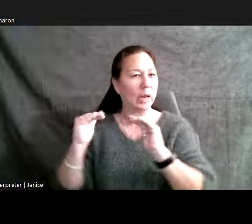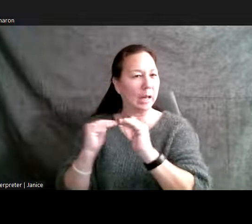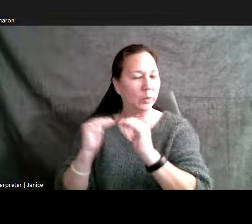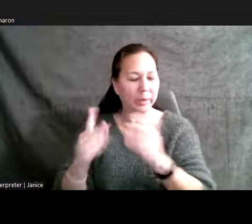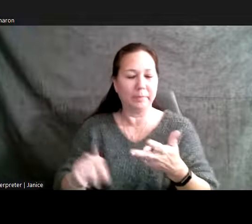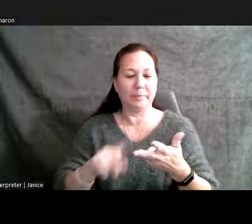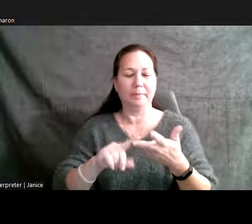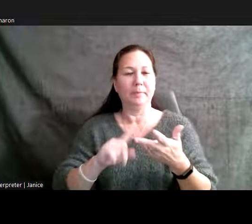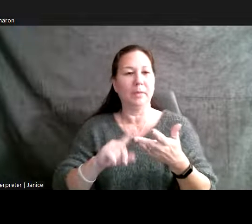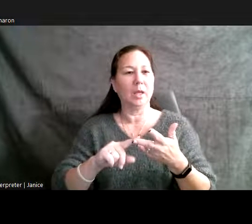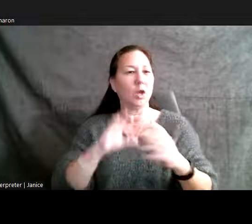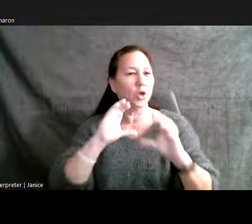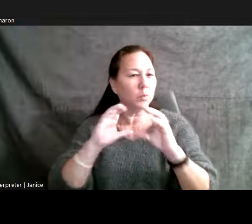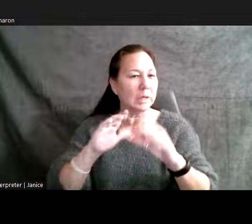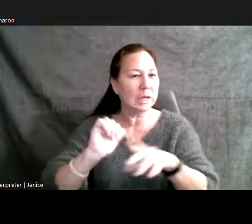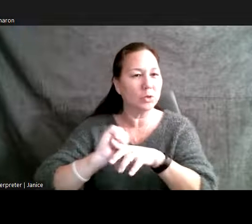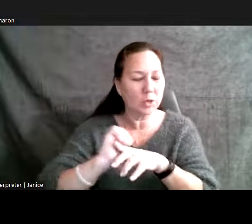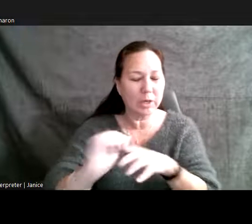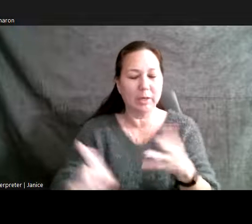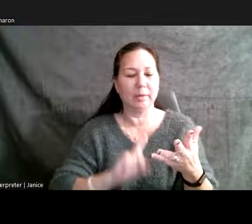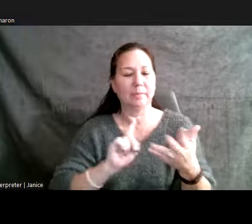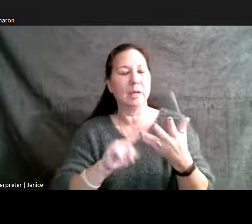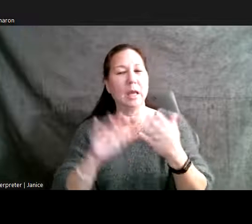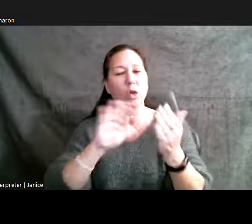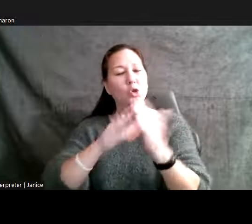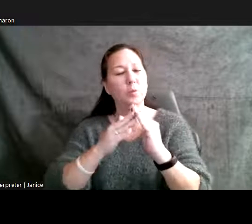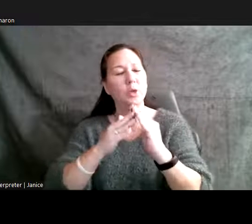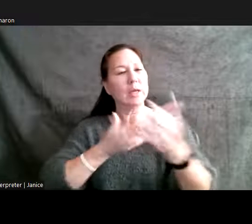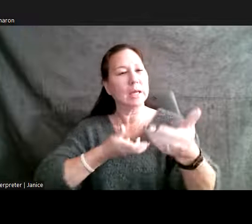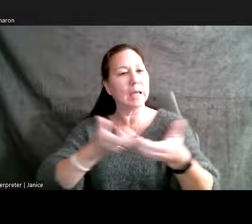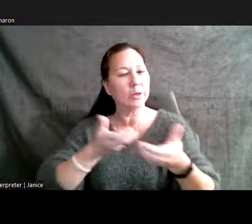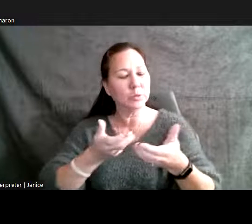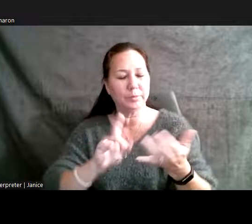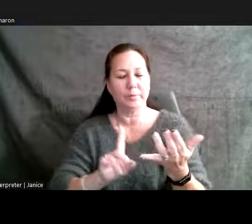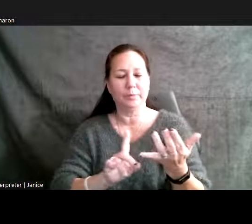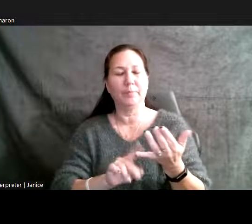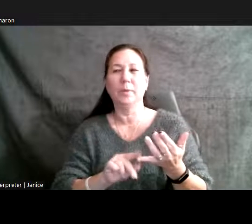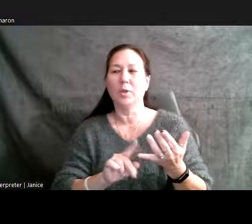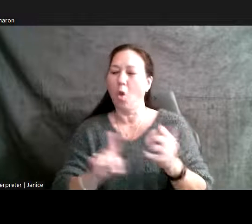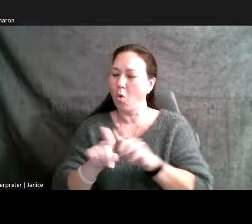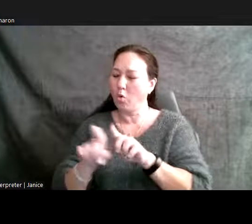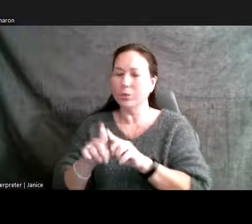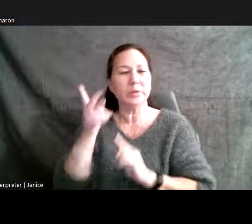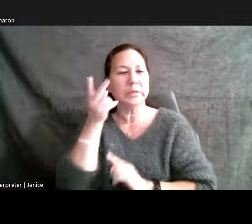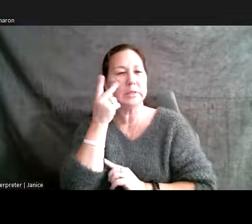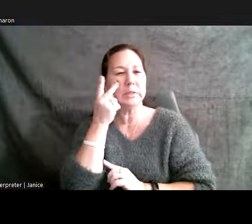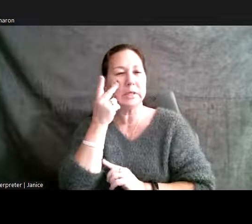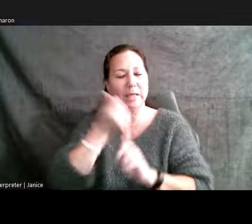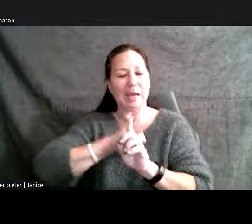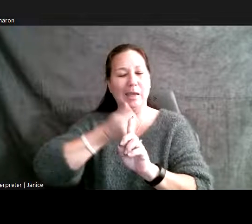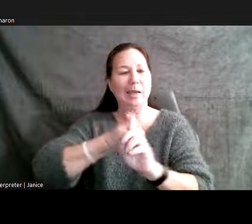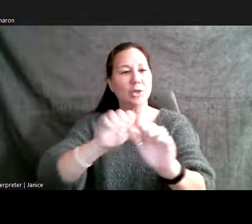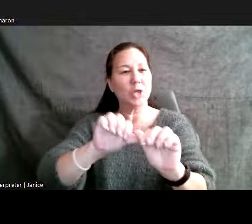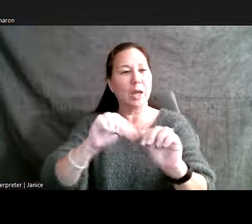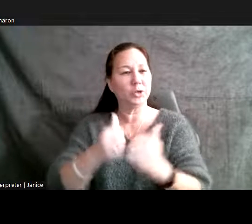communication and training, community engagement. And you'll also see that each agency's strategy